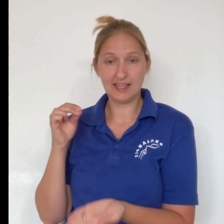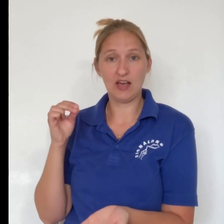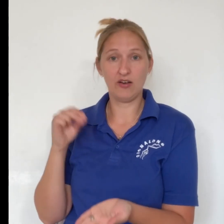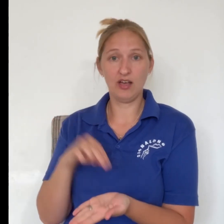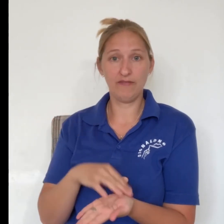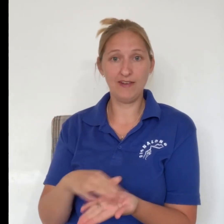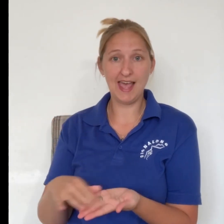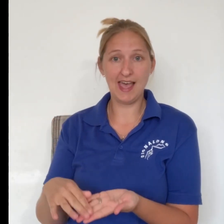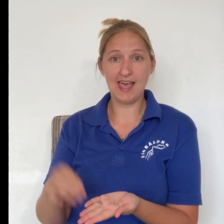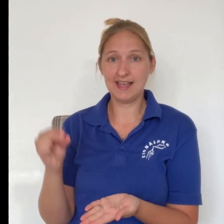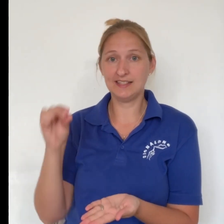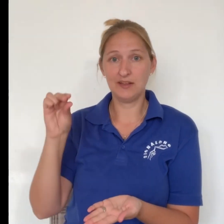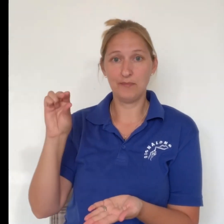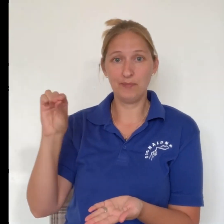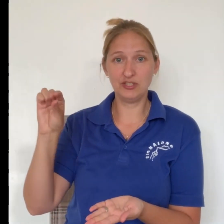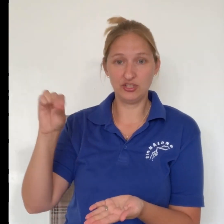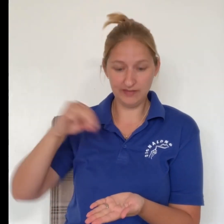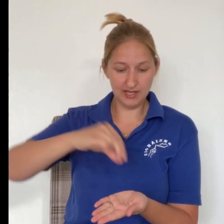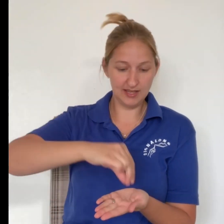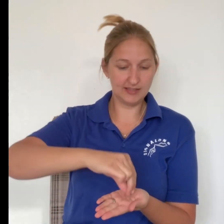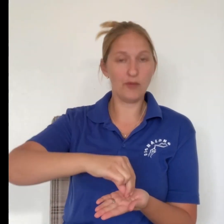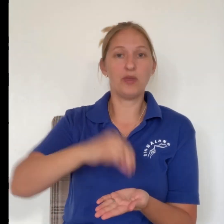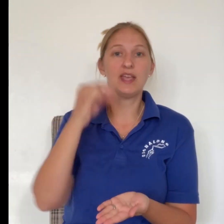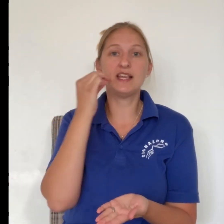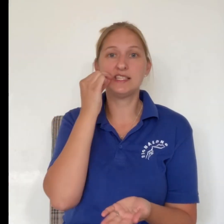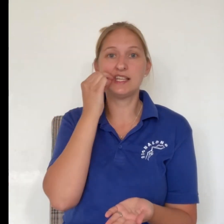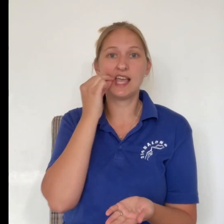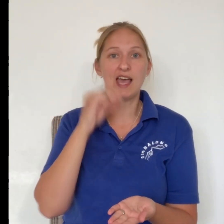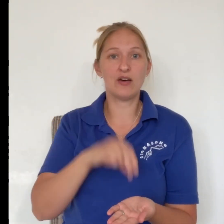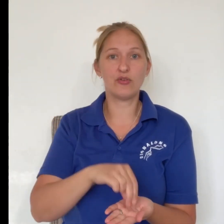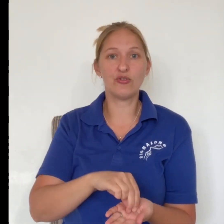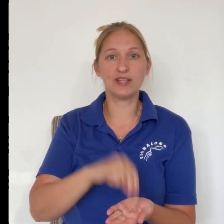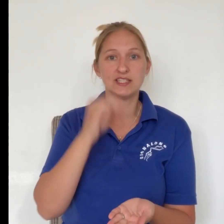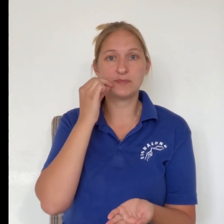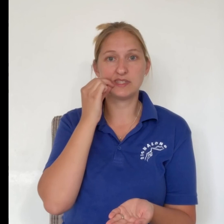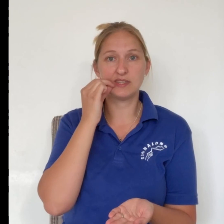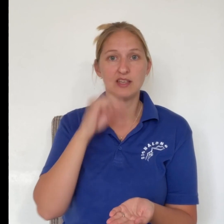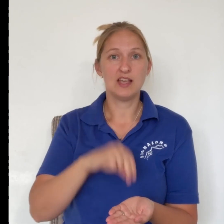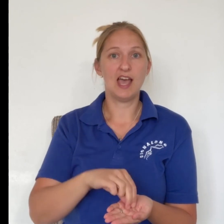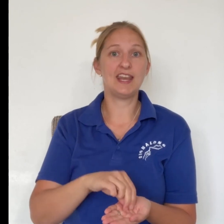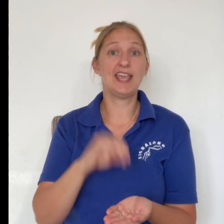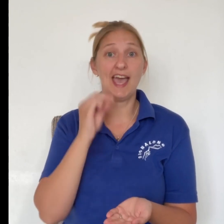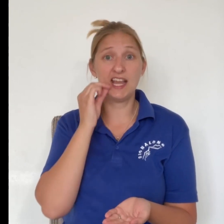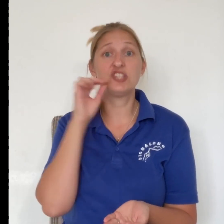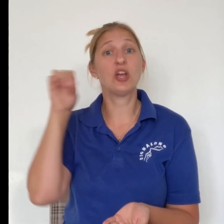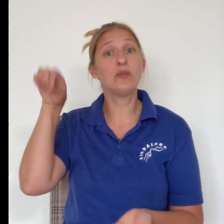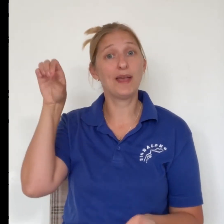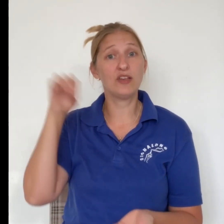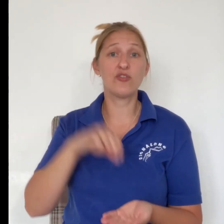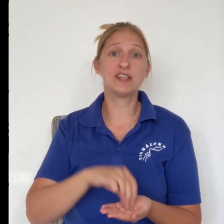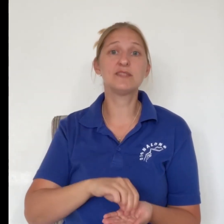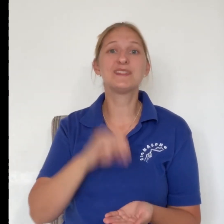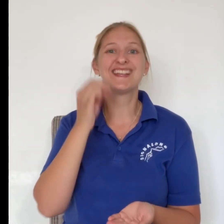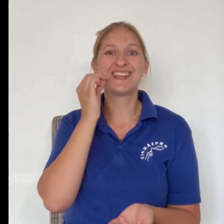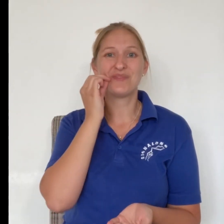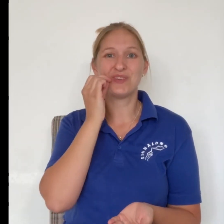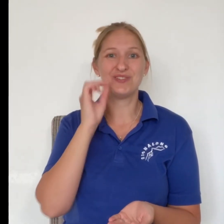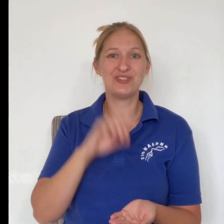our flat hand, bunched fingers, and we're eating our crisps. And again, show the pack of crisps when you're doing